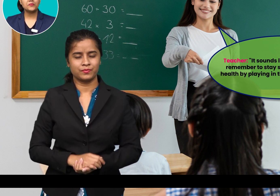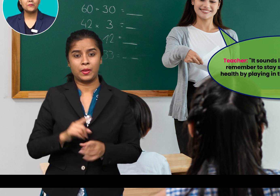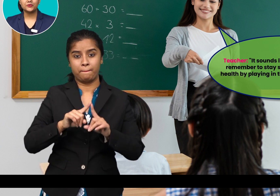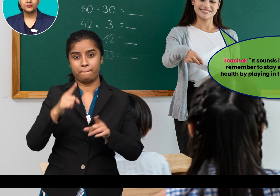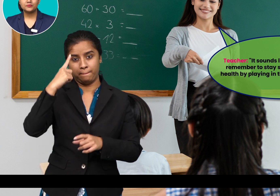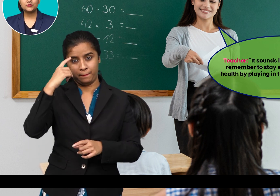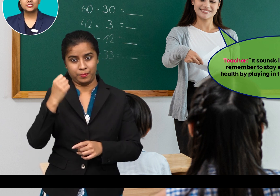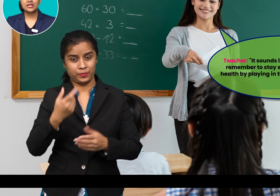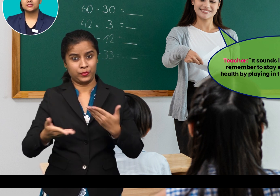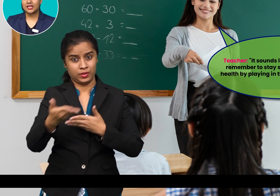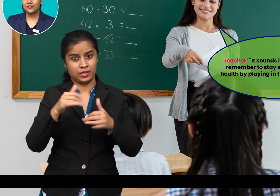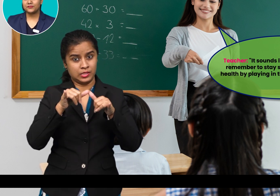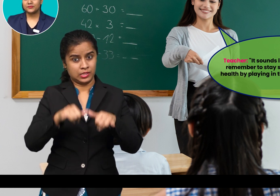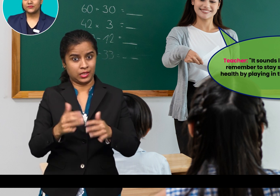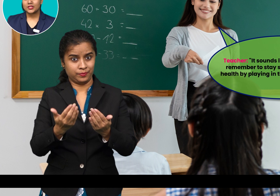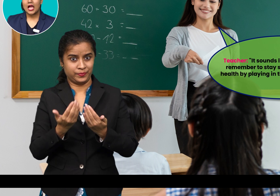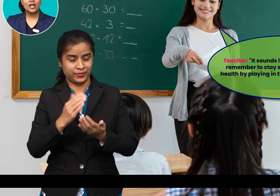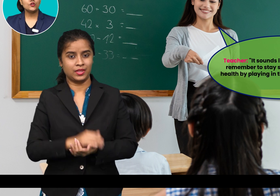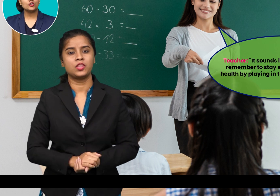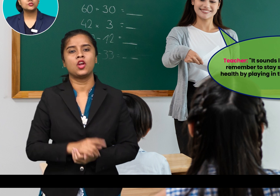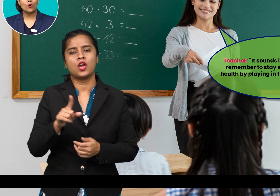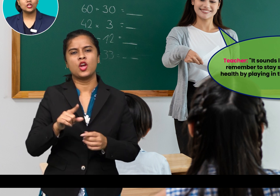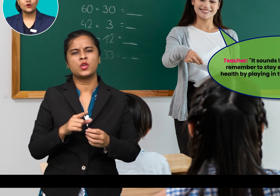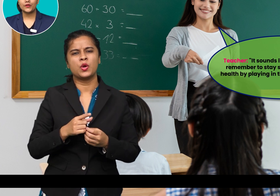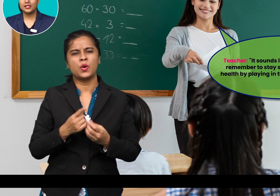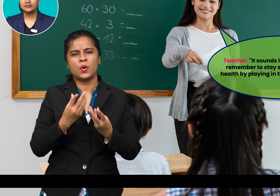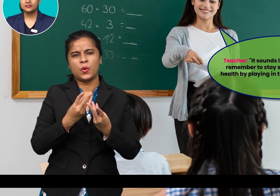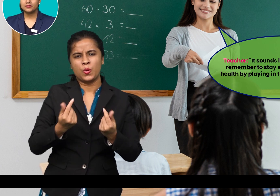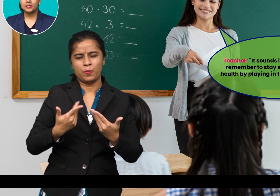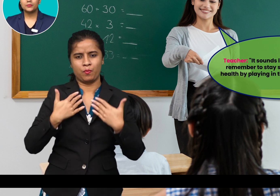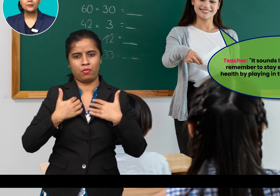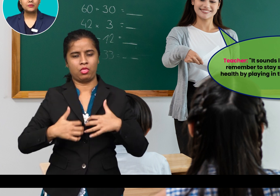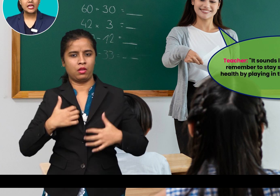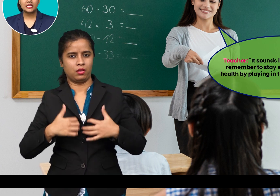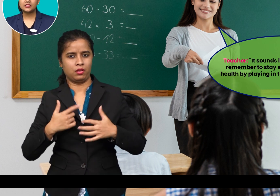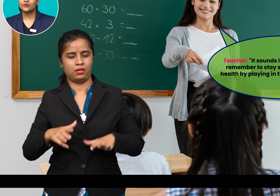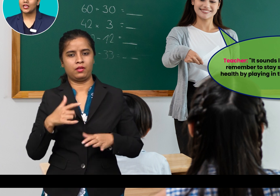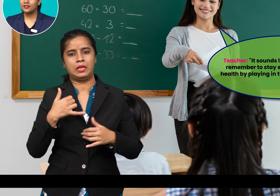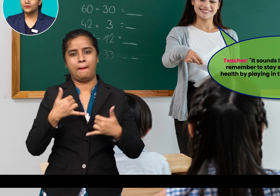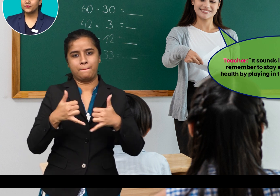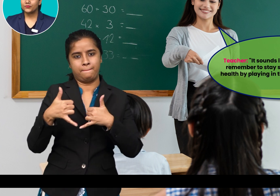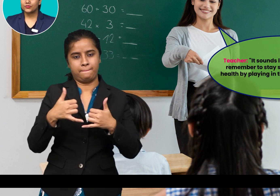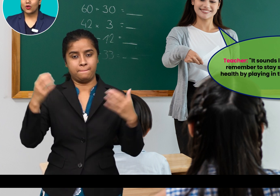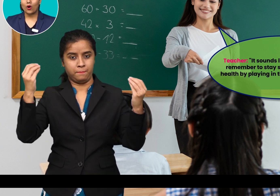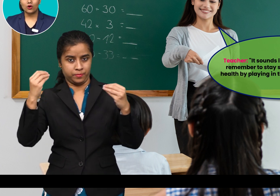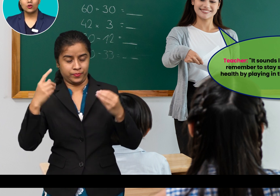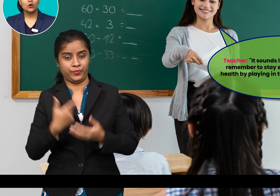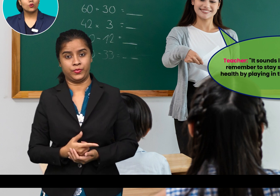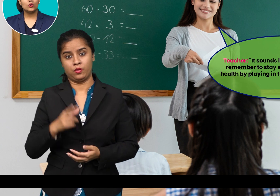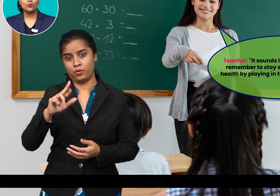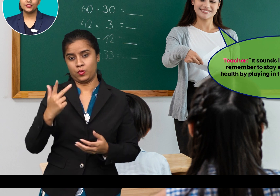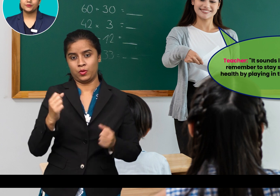But remember to stay safe and not spoil your health by playing in the rain